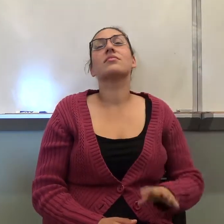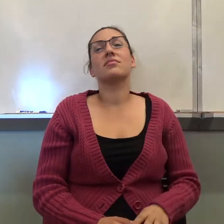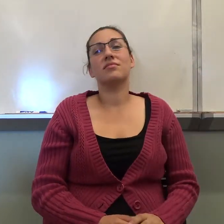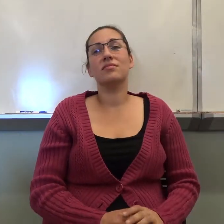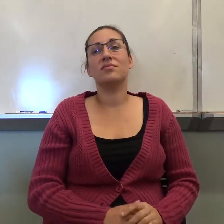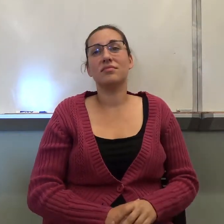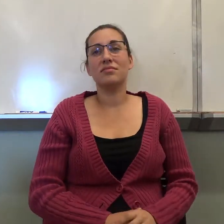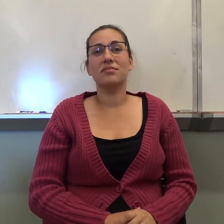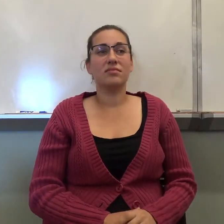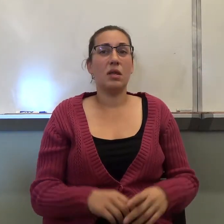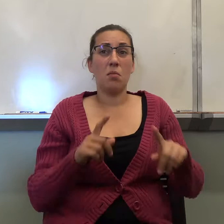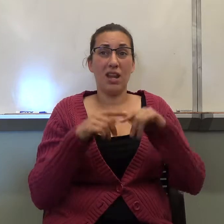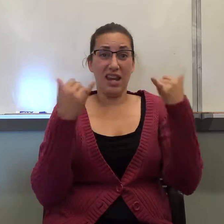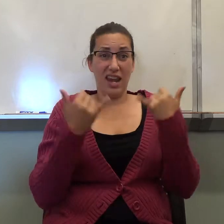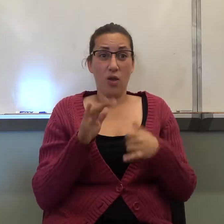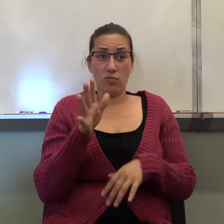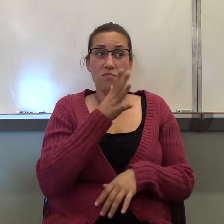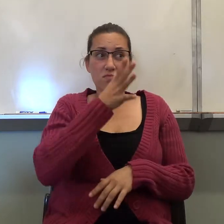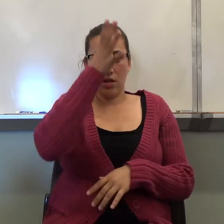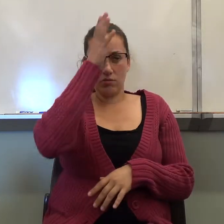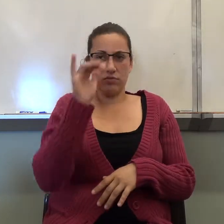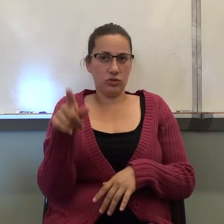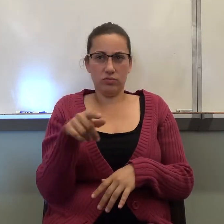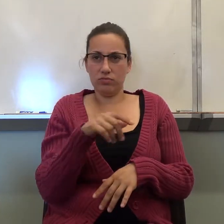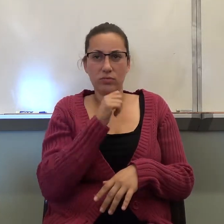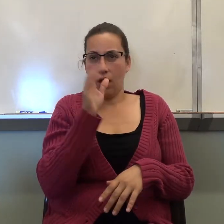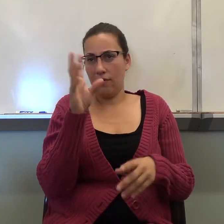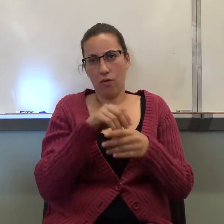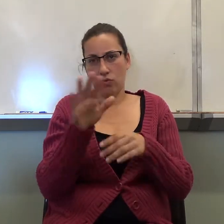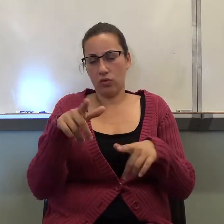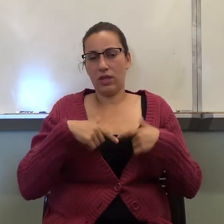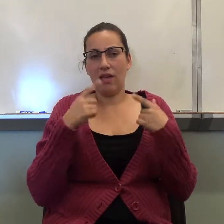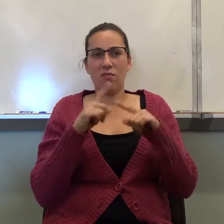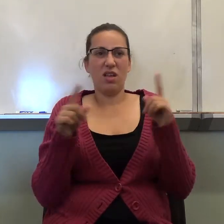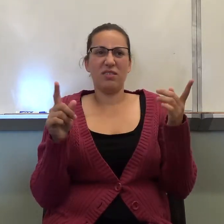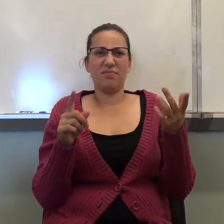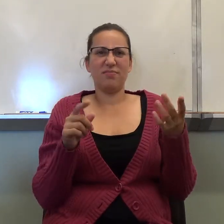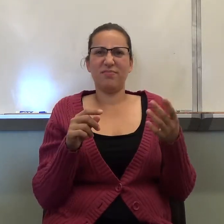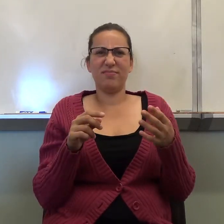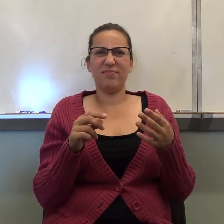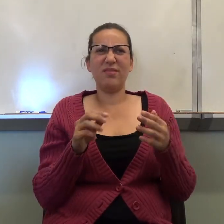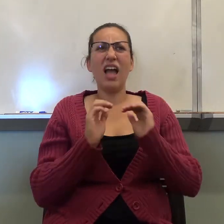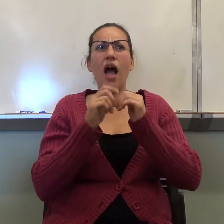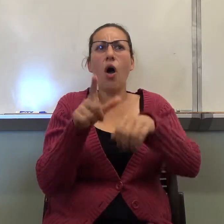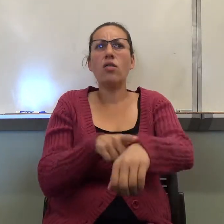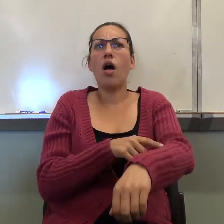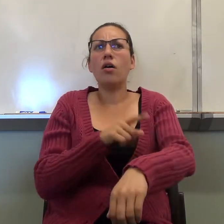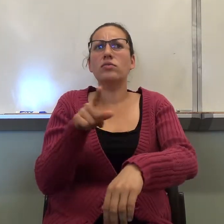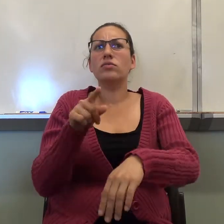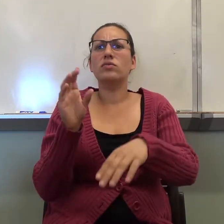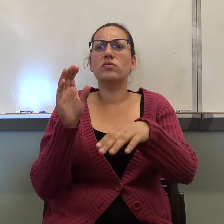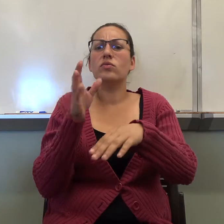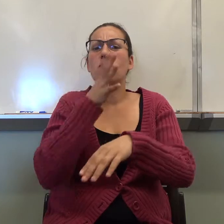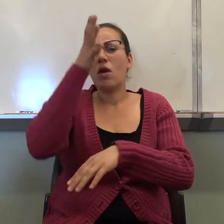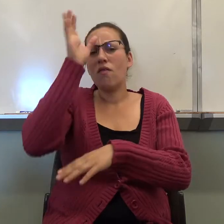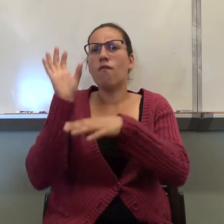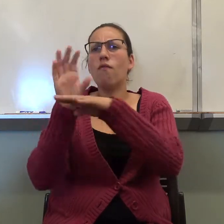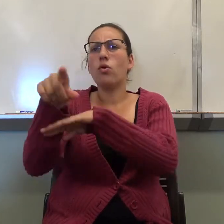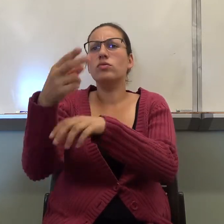turns out to be the most important one for algebra. We talked about commutative law for addition and multiplication. That